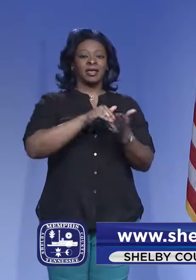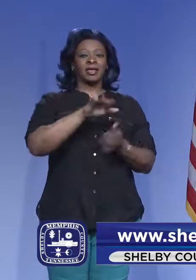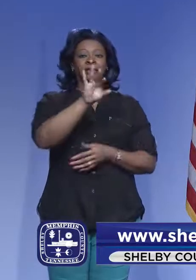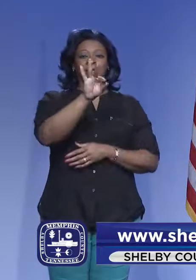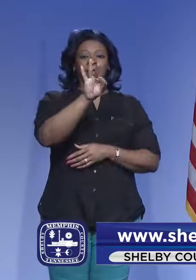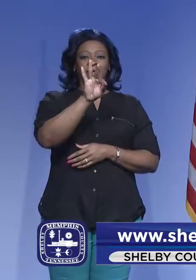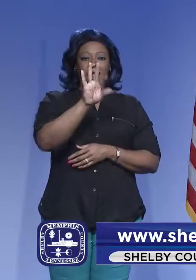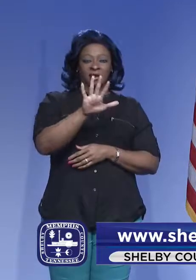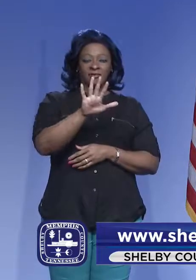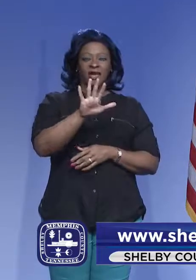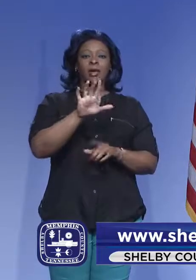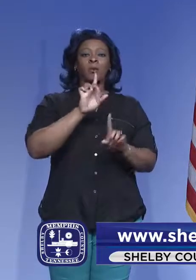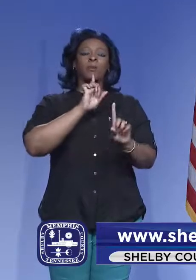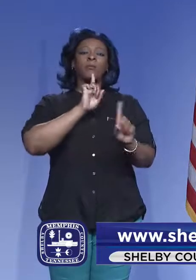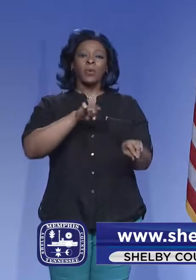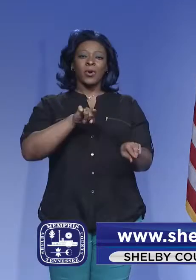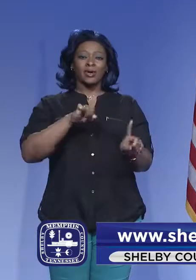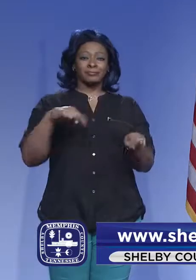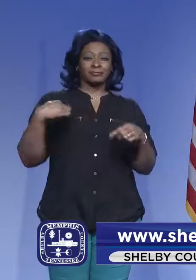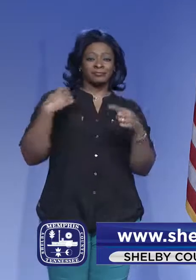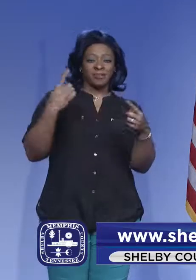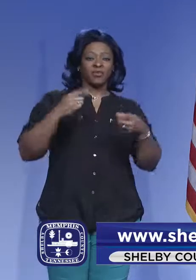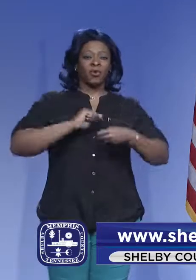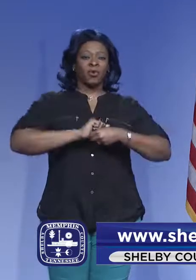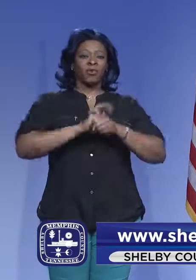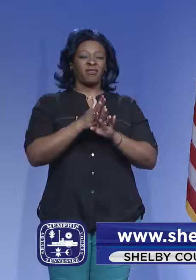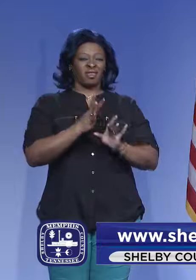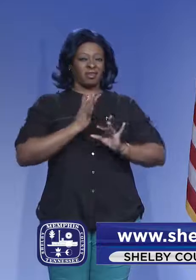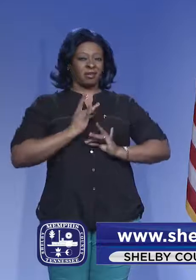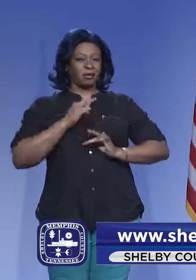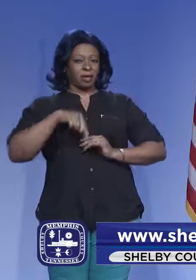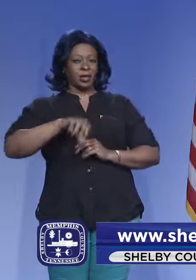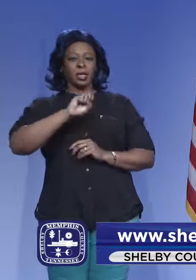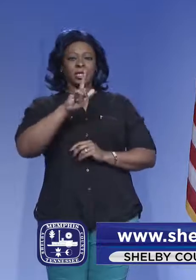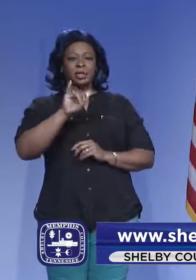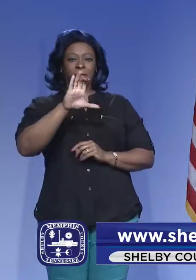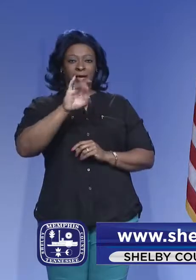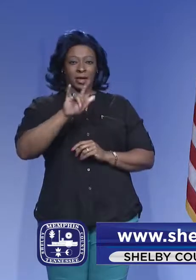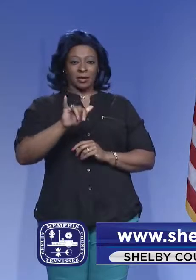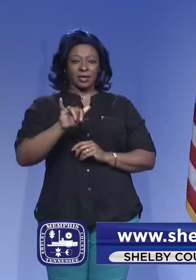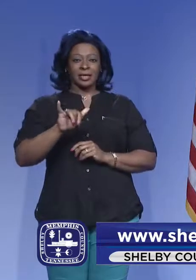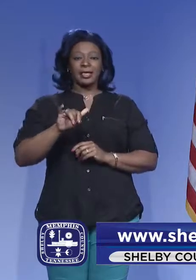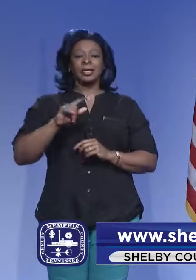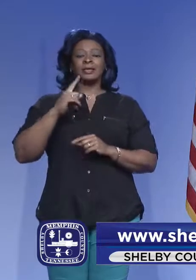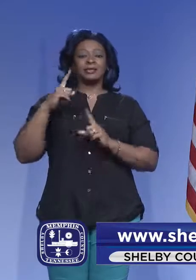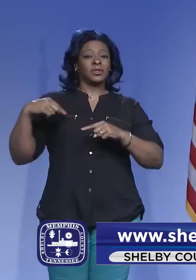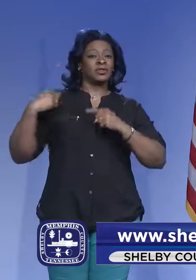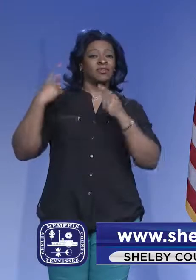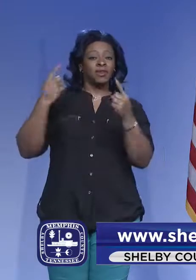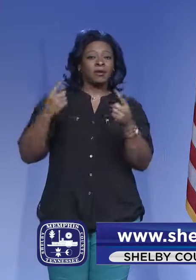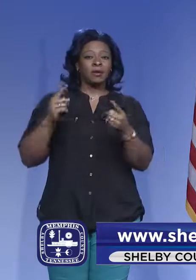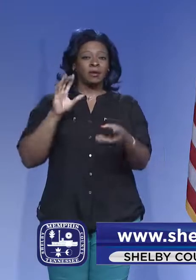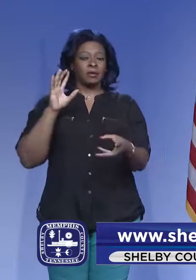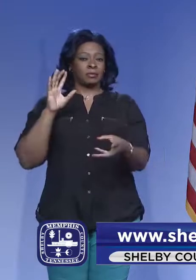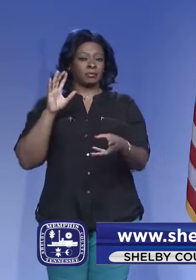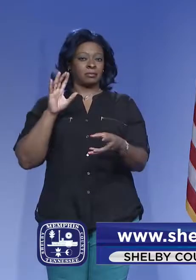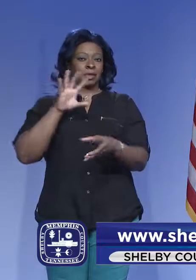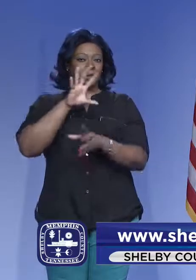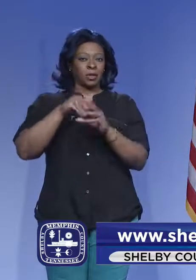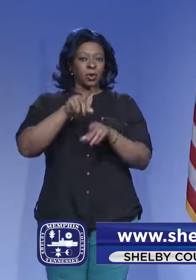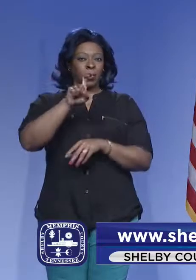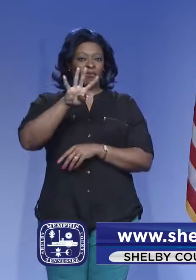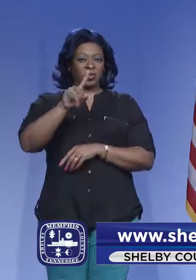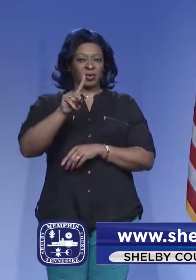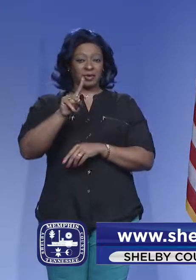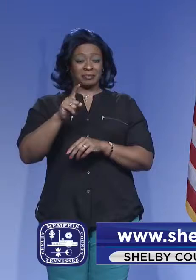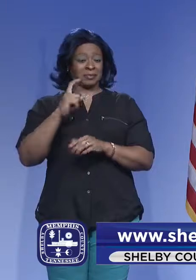97,095 cases have been reported of COVID disease in Shelby County in the pandemic so far. That includes 143 new